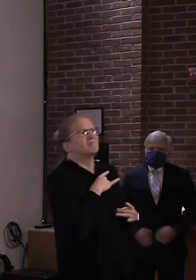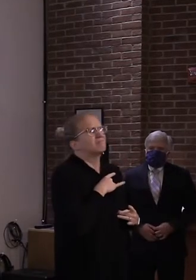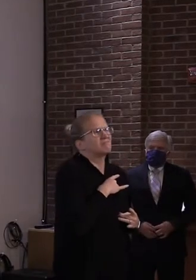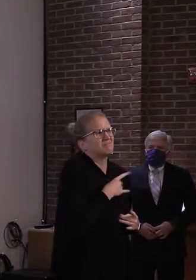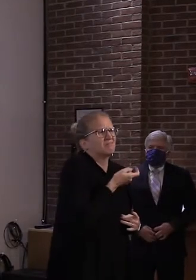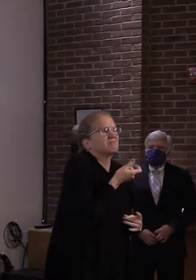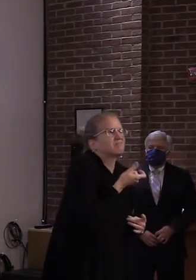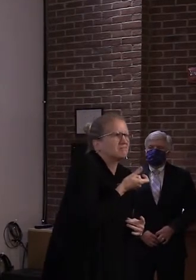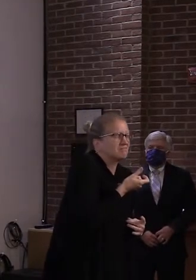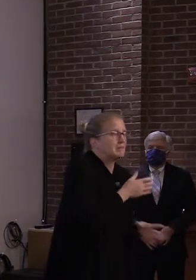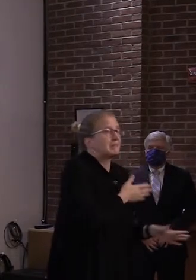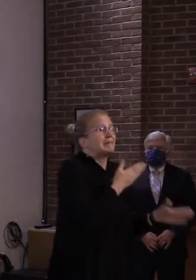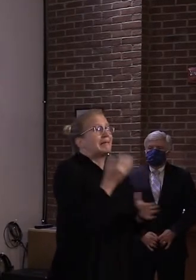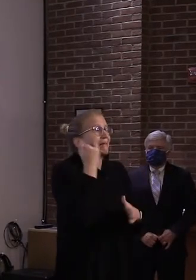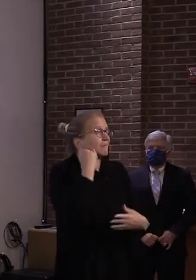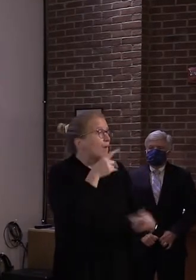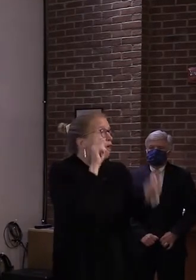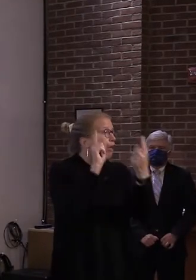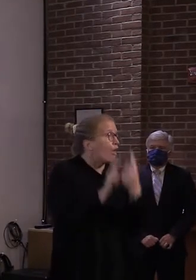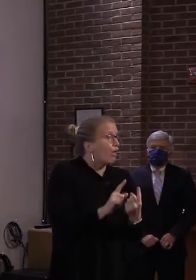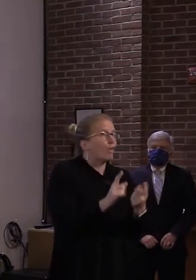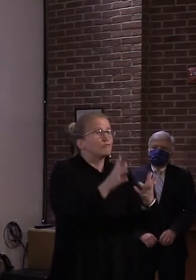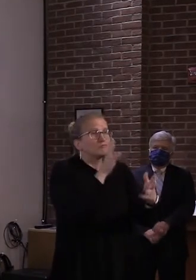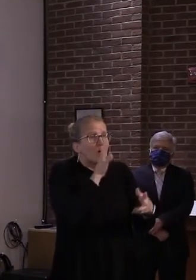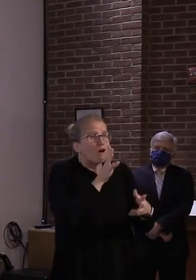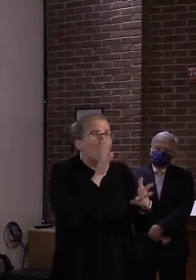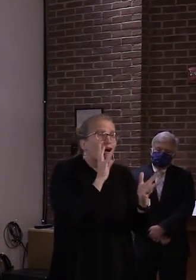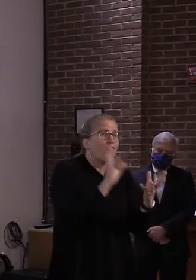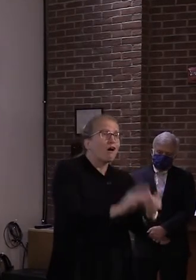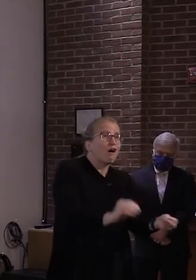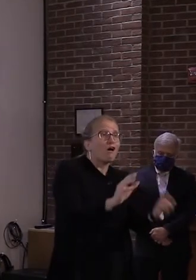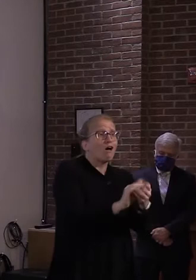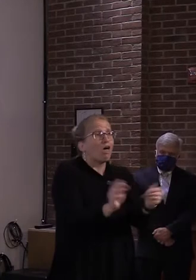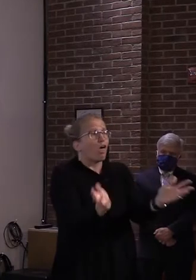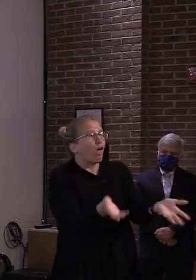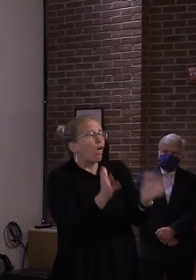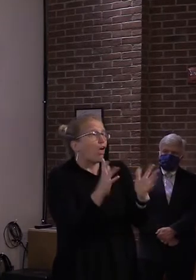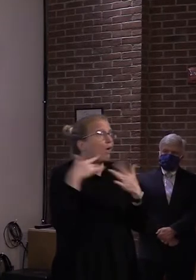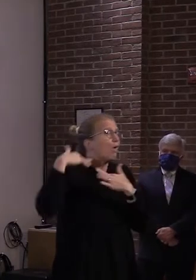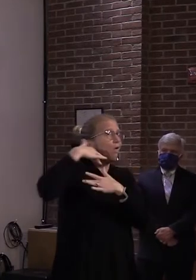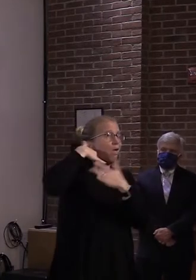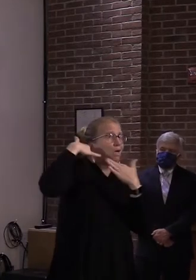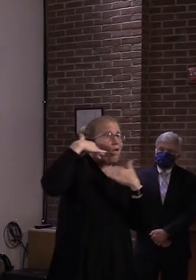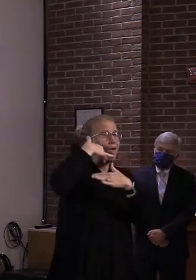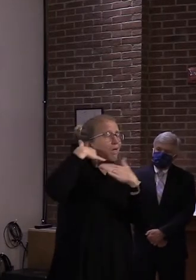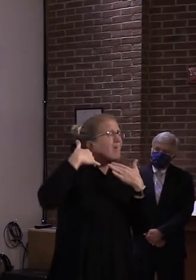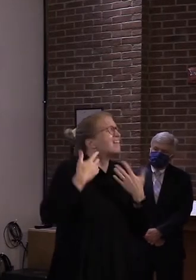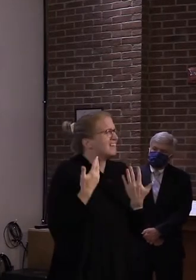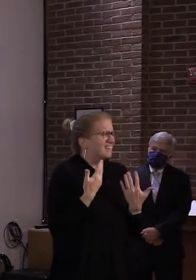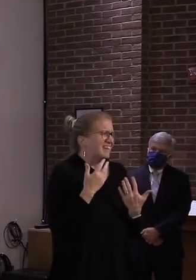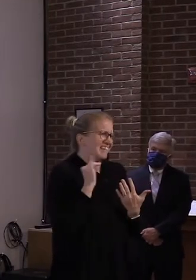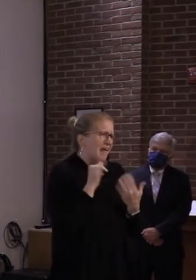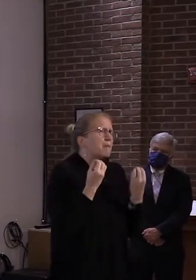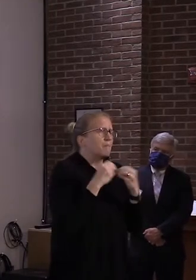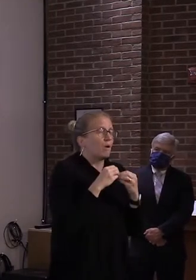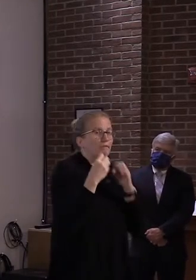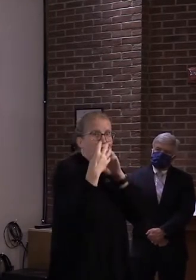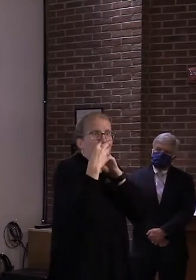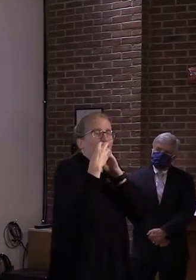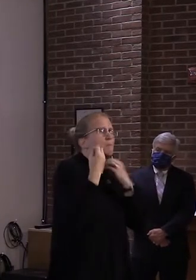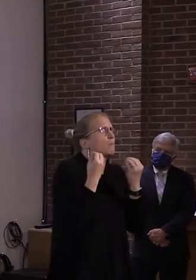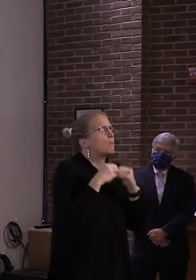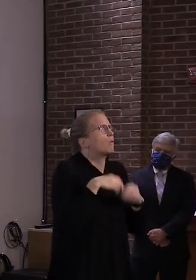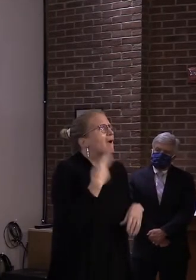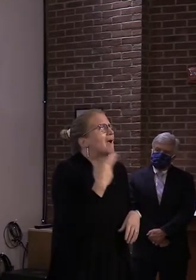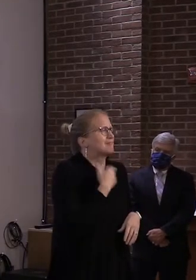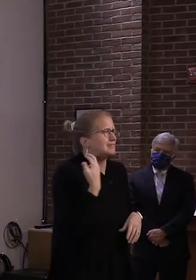time. It's frankly why we don't worry when you walk into a very large store where there may be a lot of people, but where